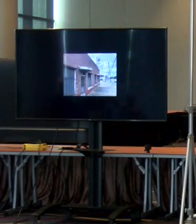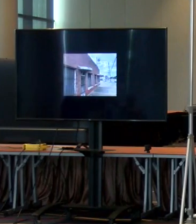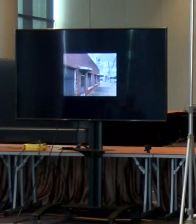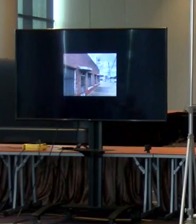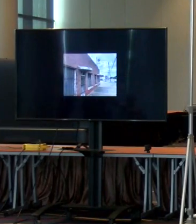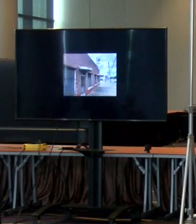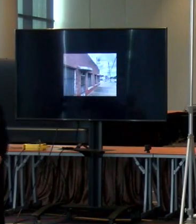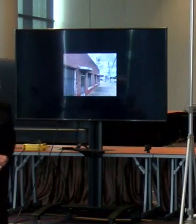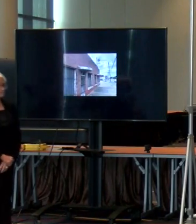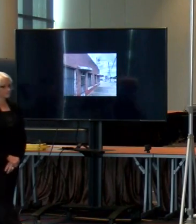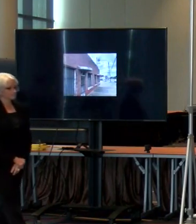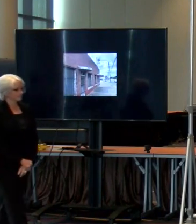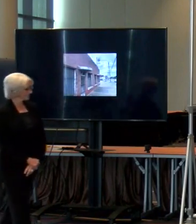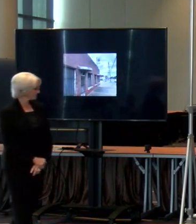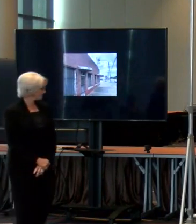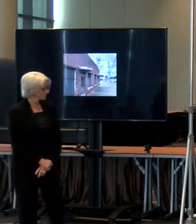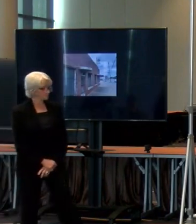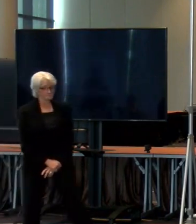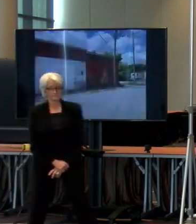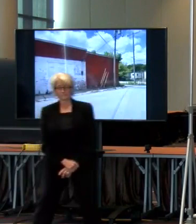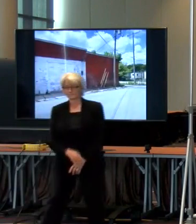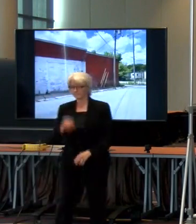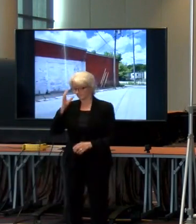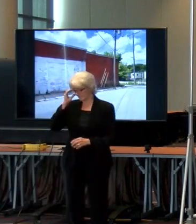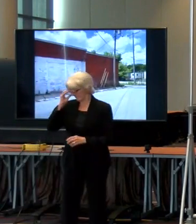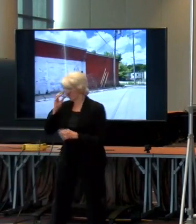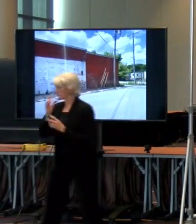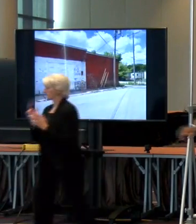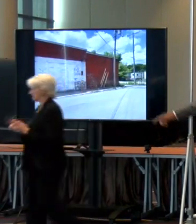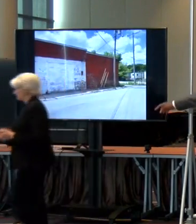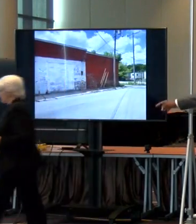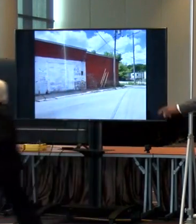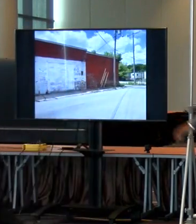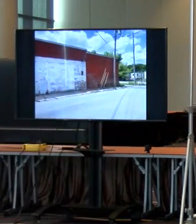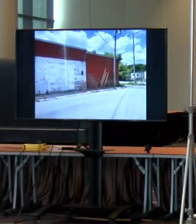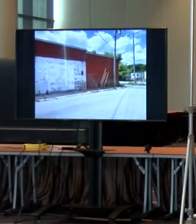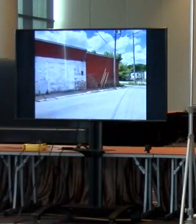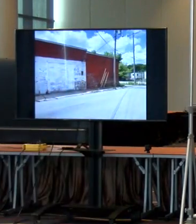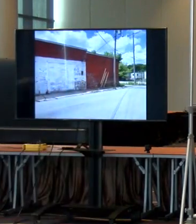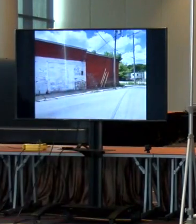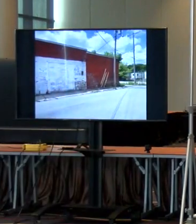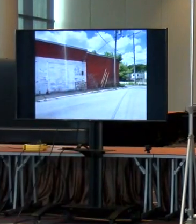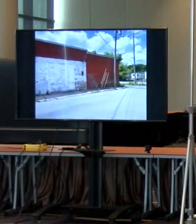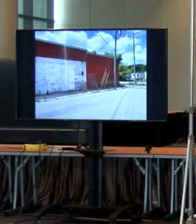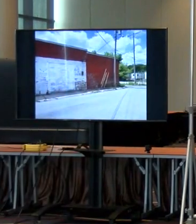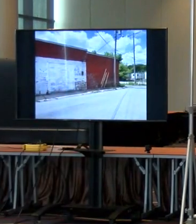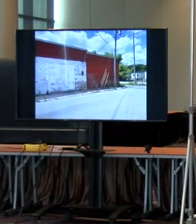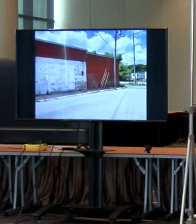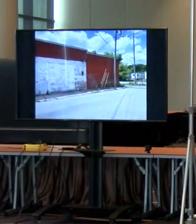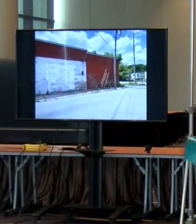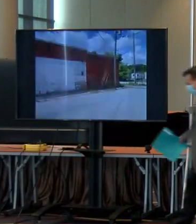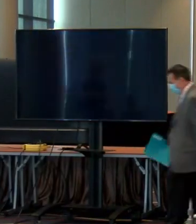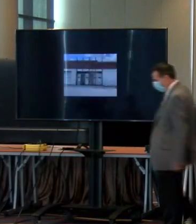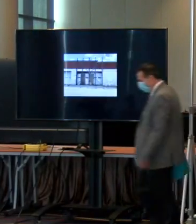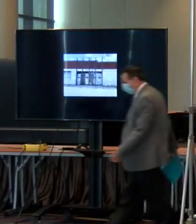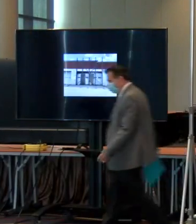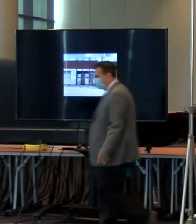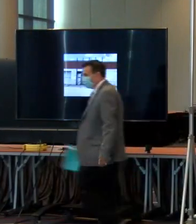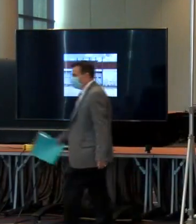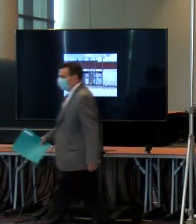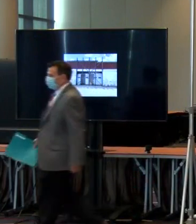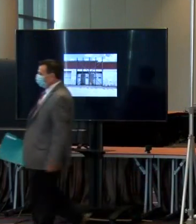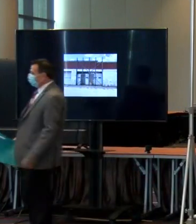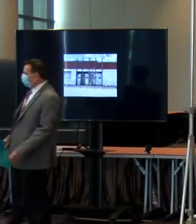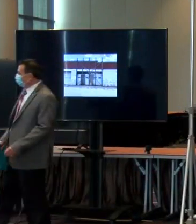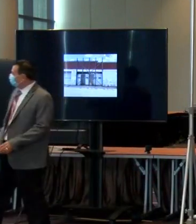Ted. Hey, Greg. Yeah. Other side? Yeah. You sit right there, Chancellor. okay. Yeah. You